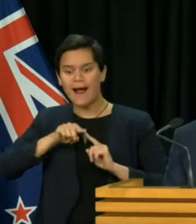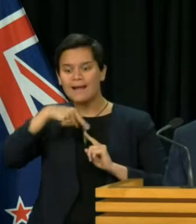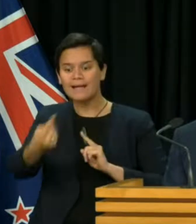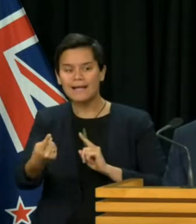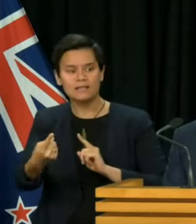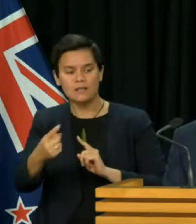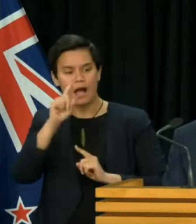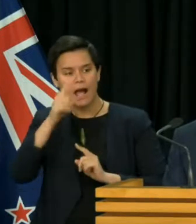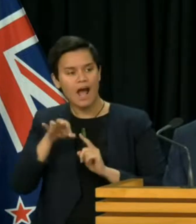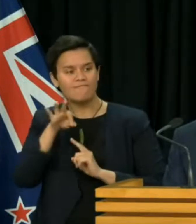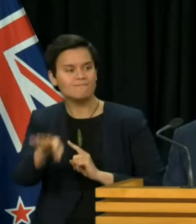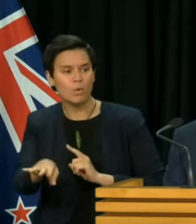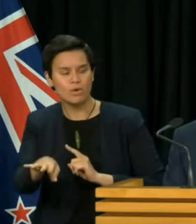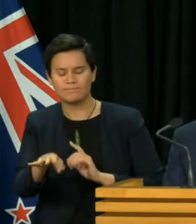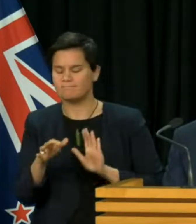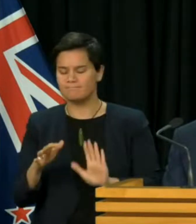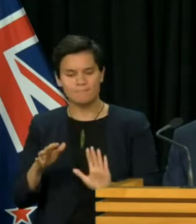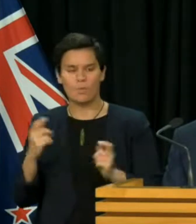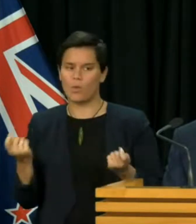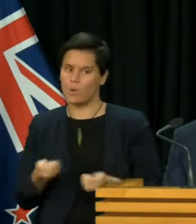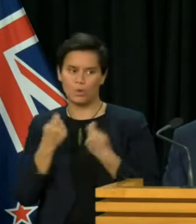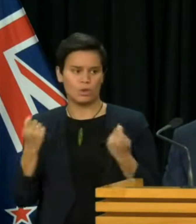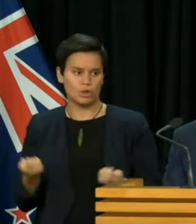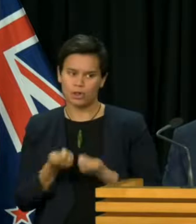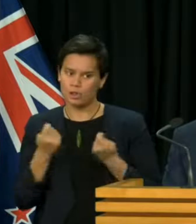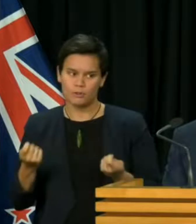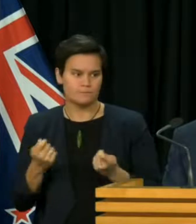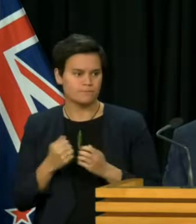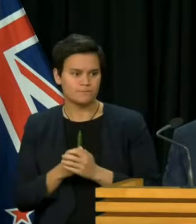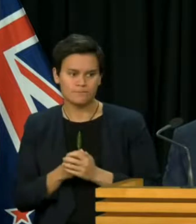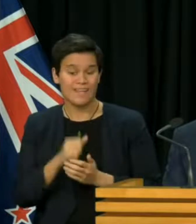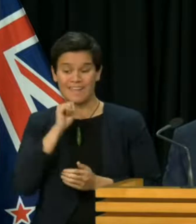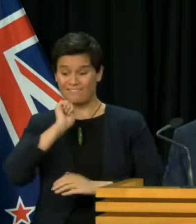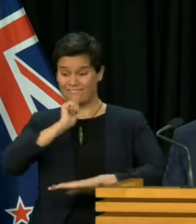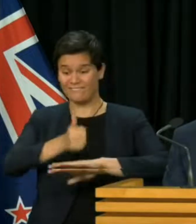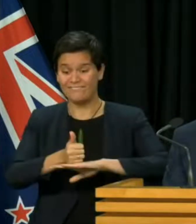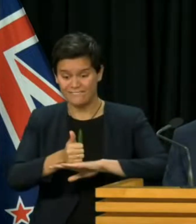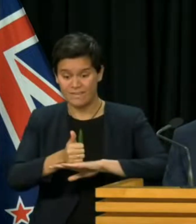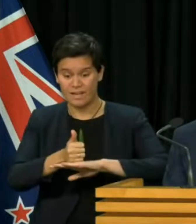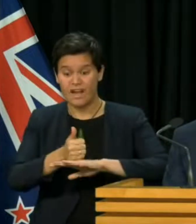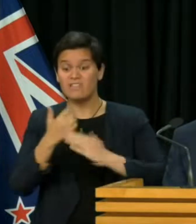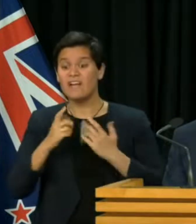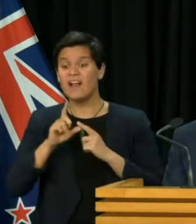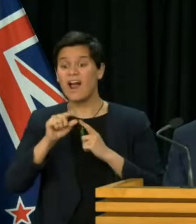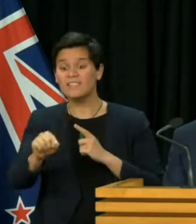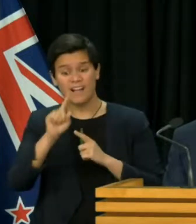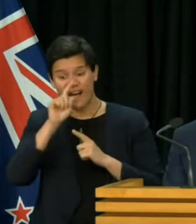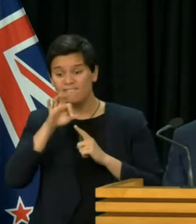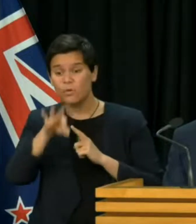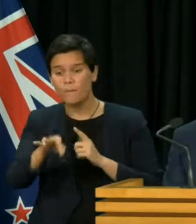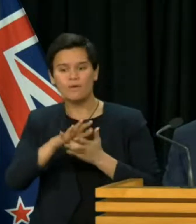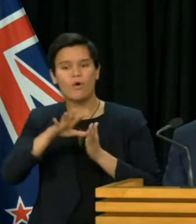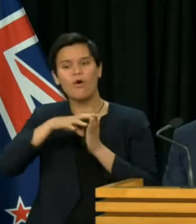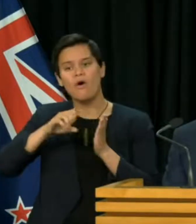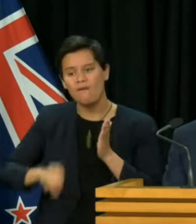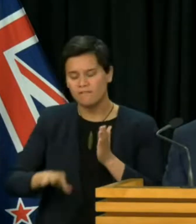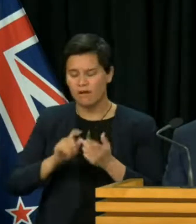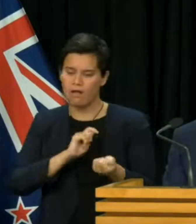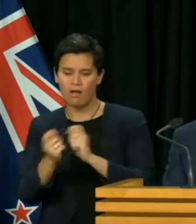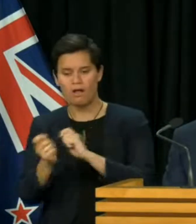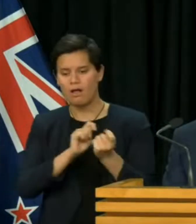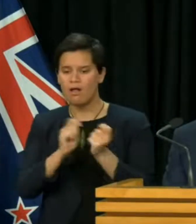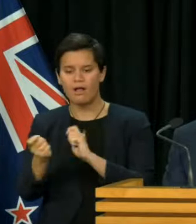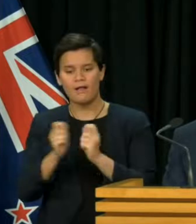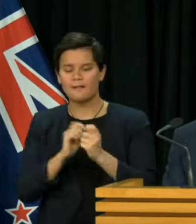first place. So that's the first point I'd make. And we were very upfront that some of the 40+% increases suggested by WEAG we did not